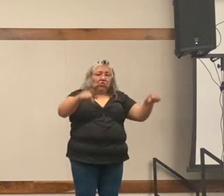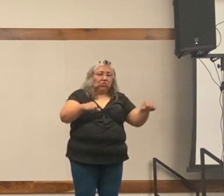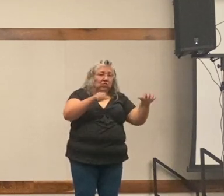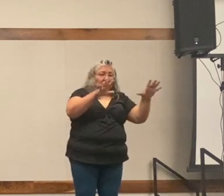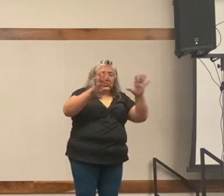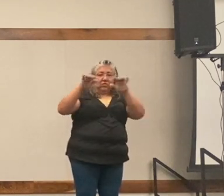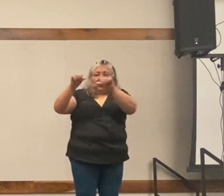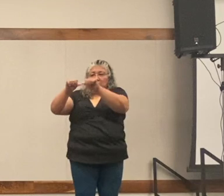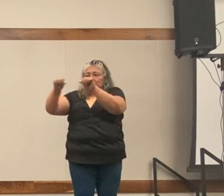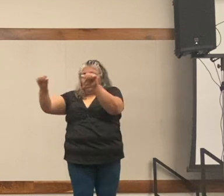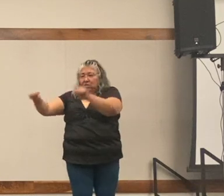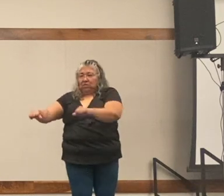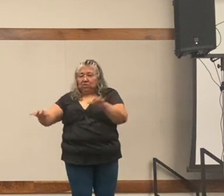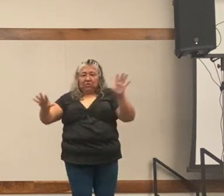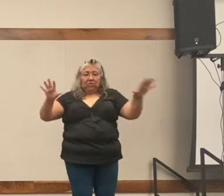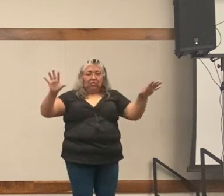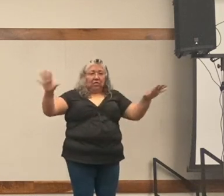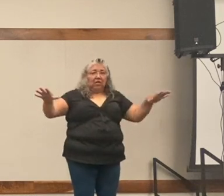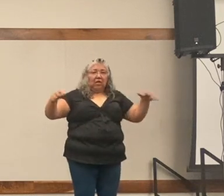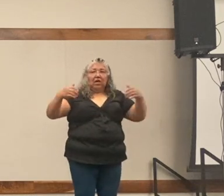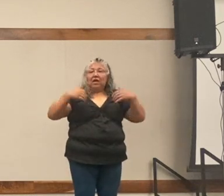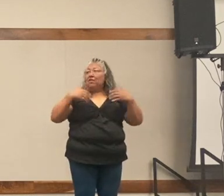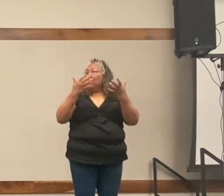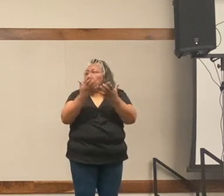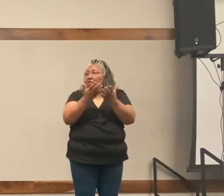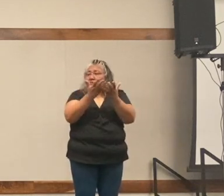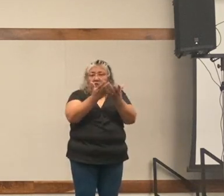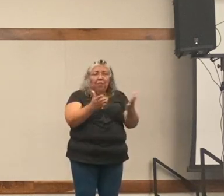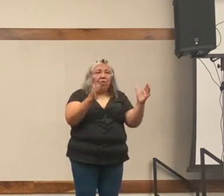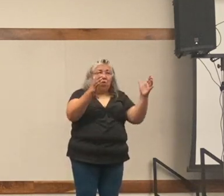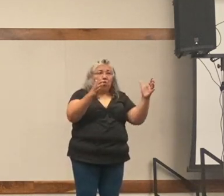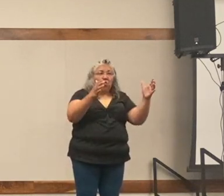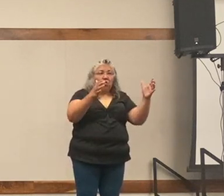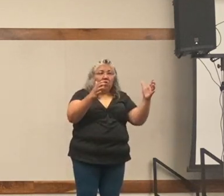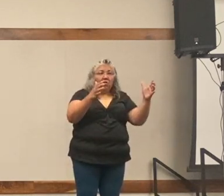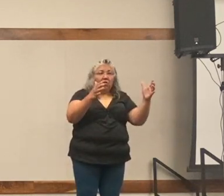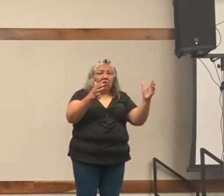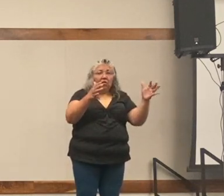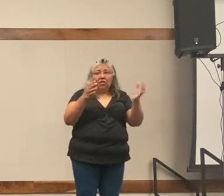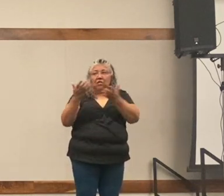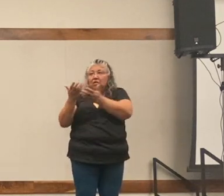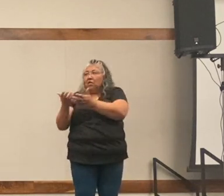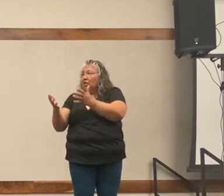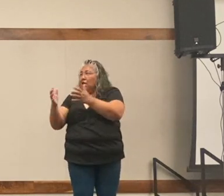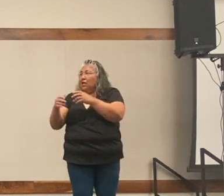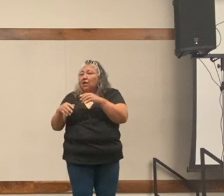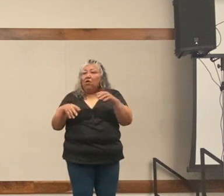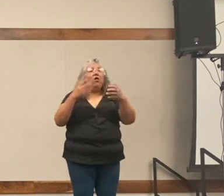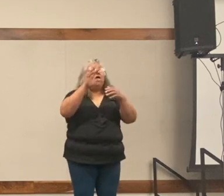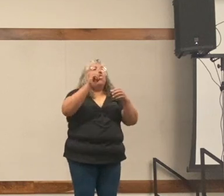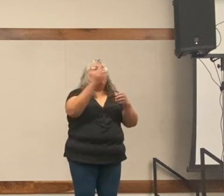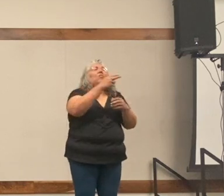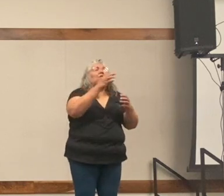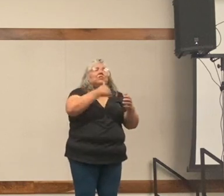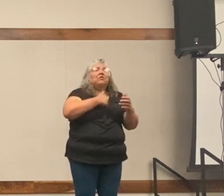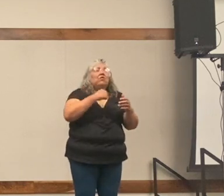this this bull, and like a bull, like a calf. And they cut it up, and they